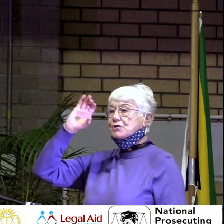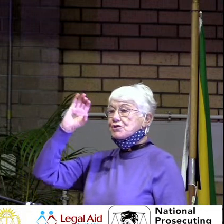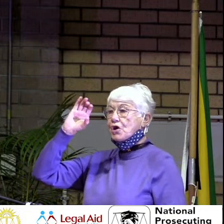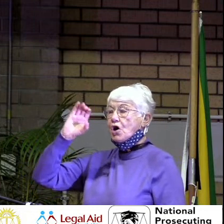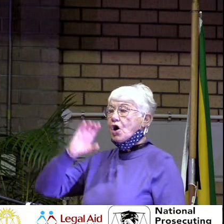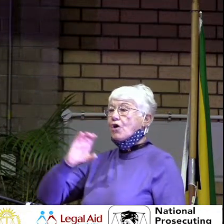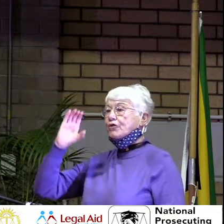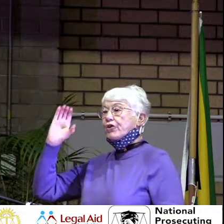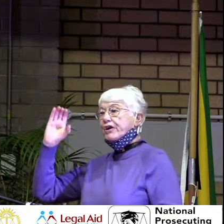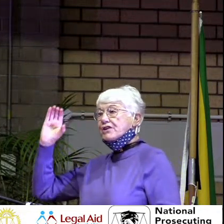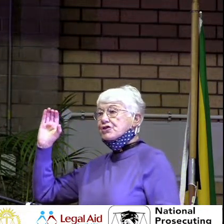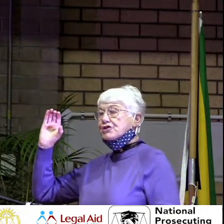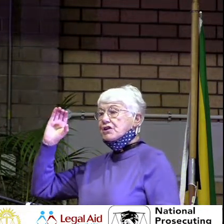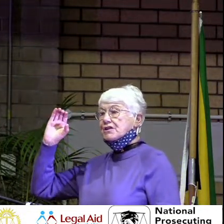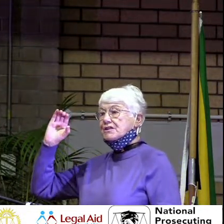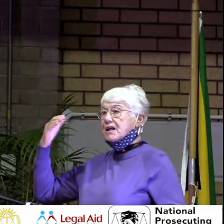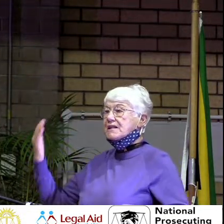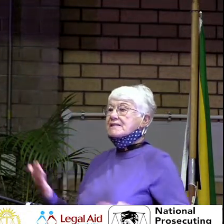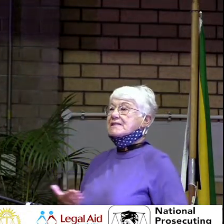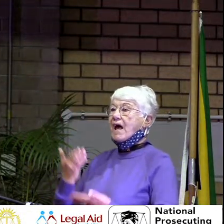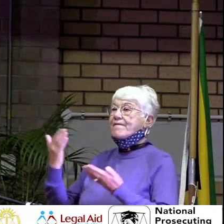Commissioner